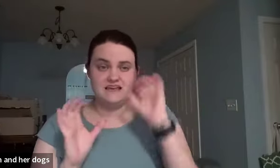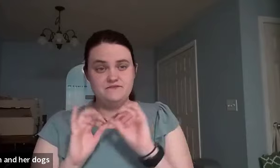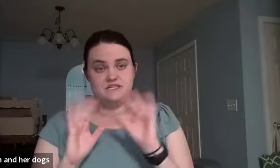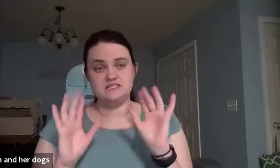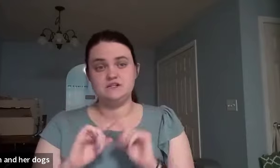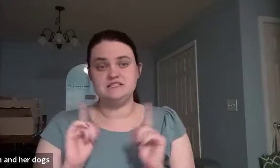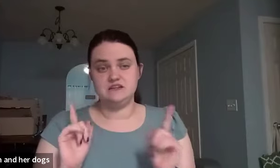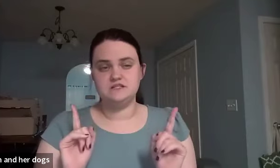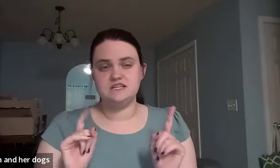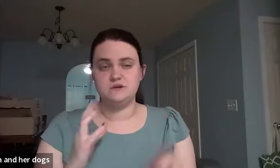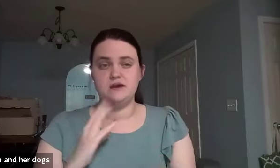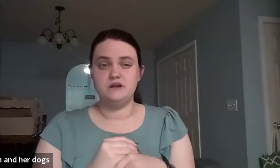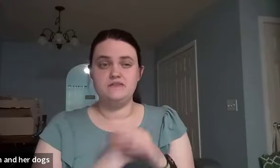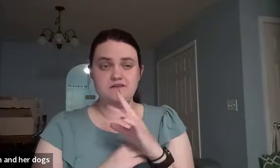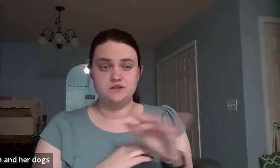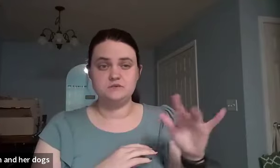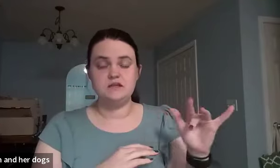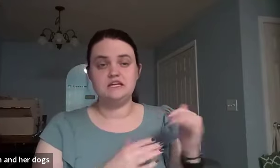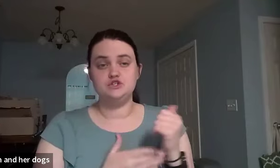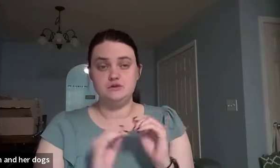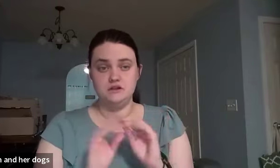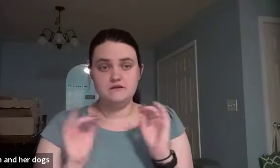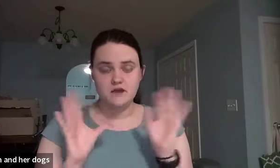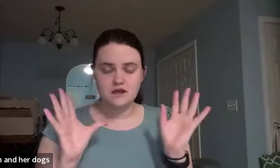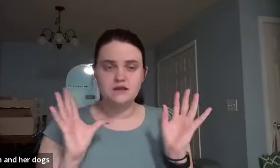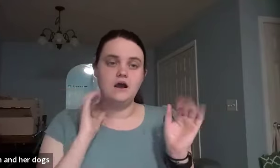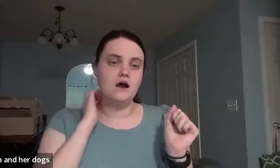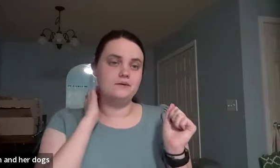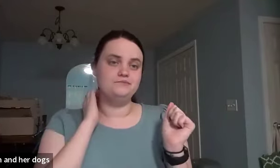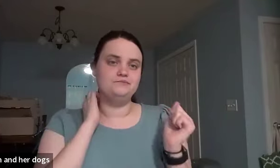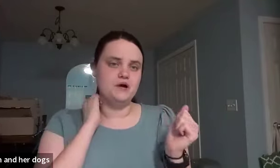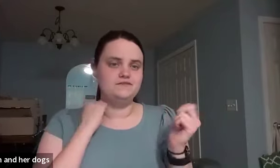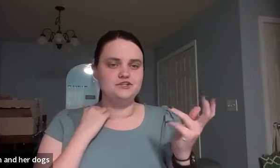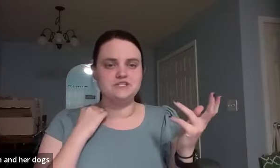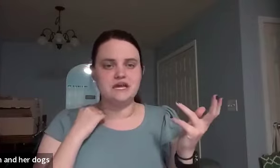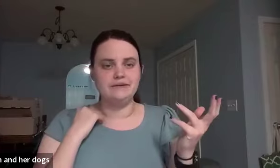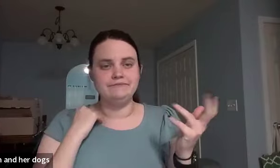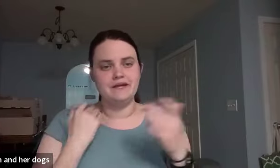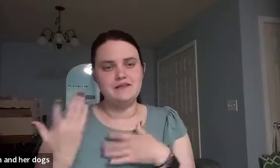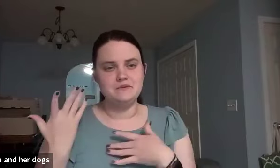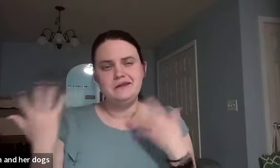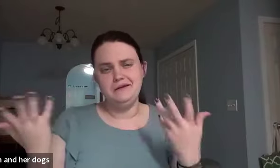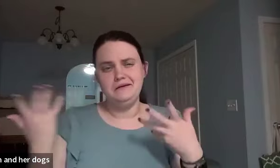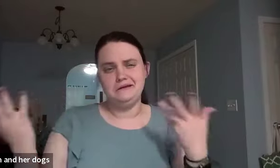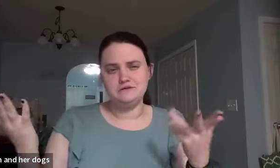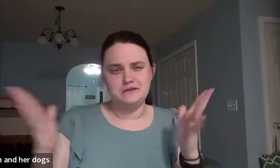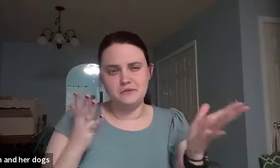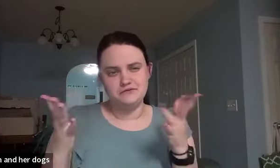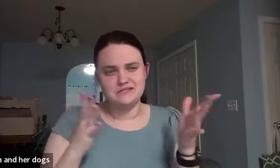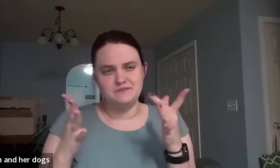to emphasize there's a difference, that's when I would add that finger spelling in to clarify. But if you're just like kind of like me, like, it's okay, they're both the same,